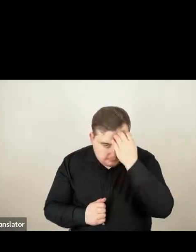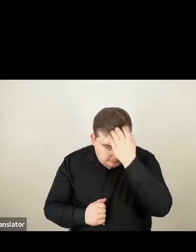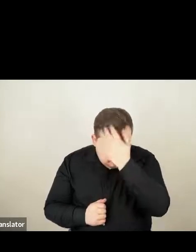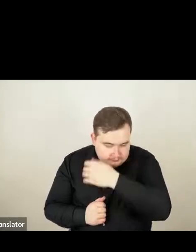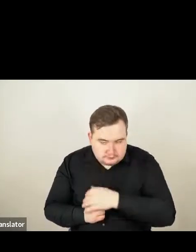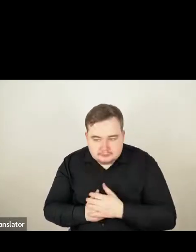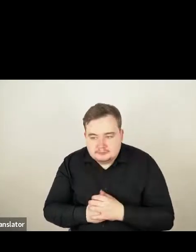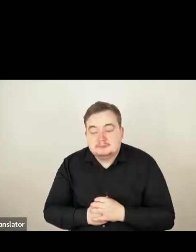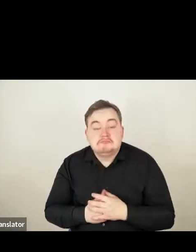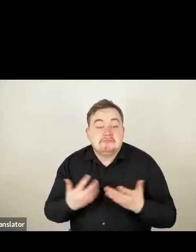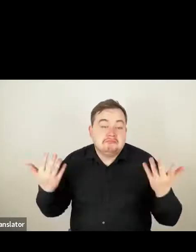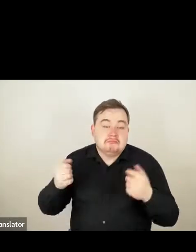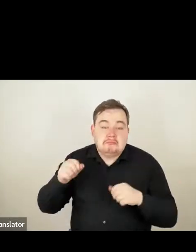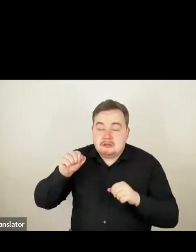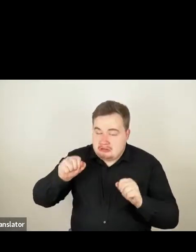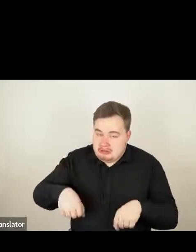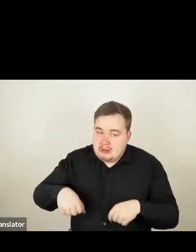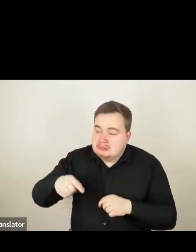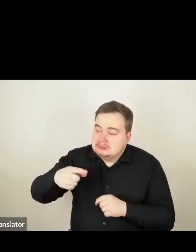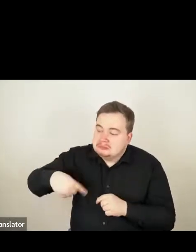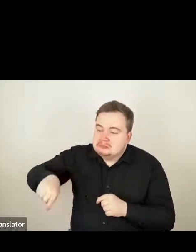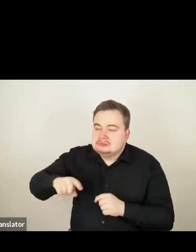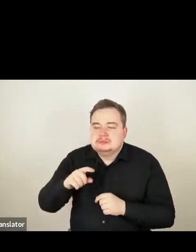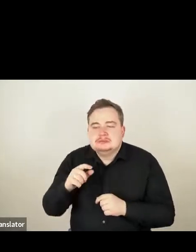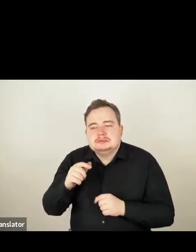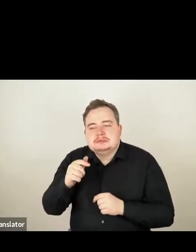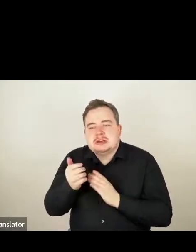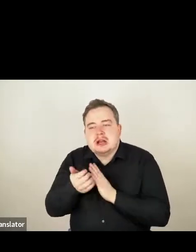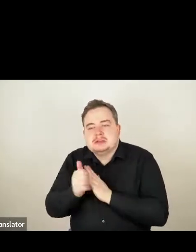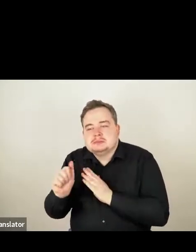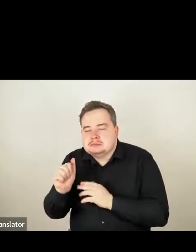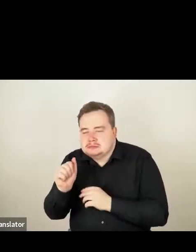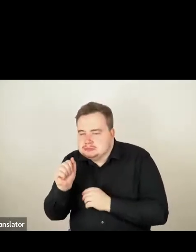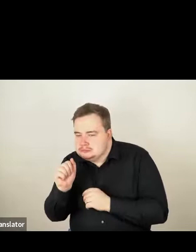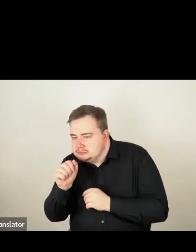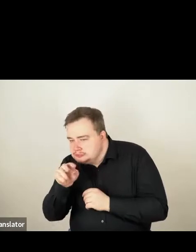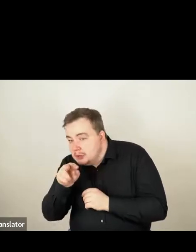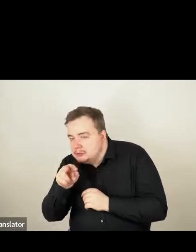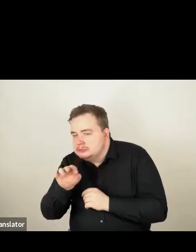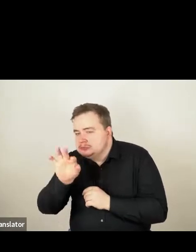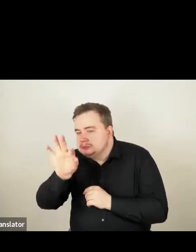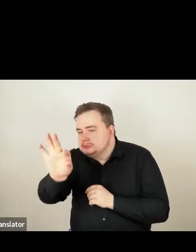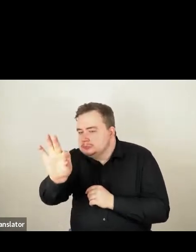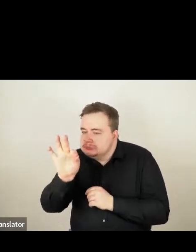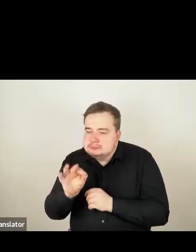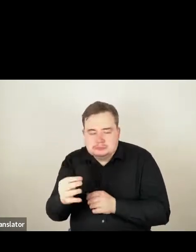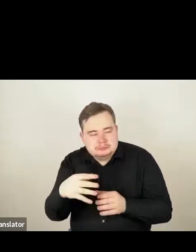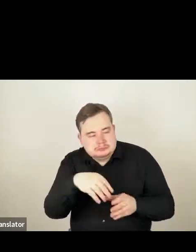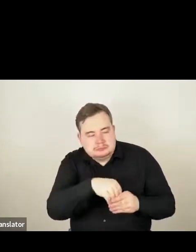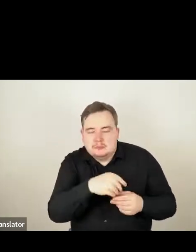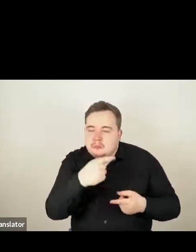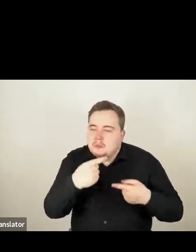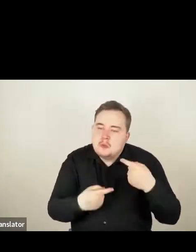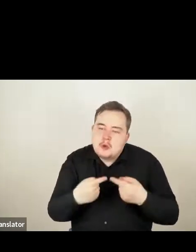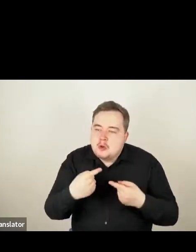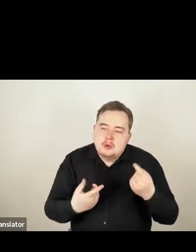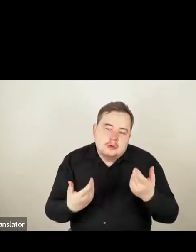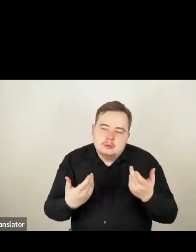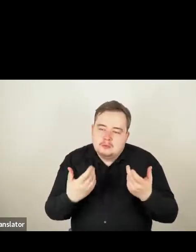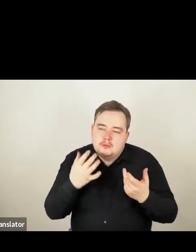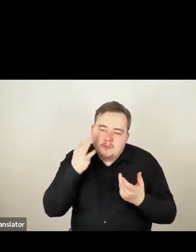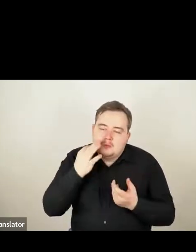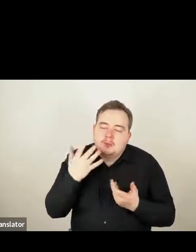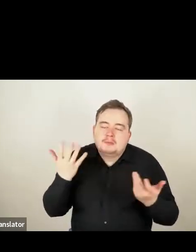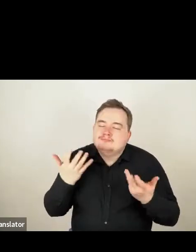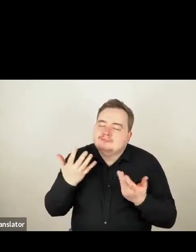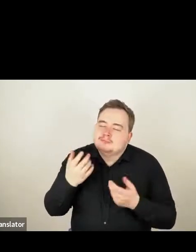that there will be things which the members of Parliament will instinctively understand about the